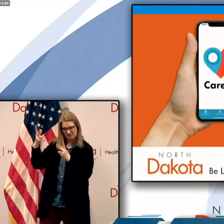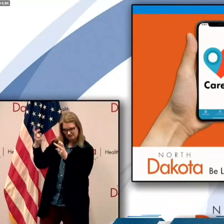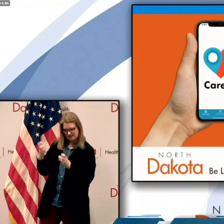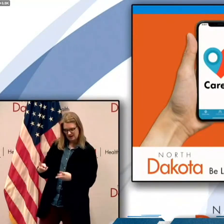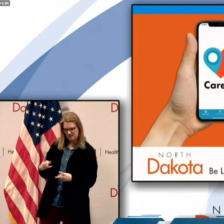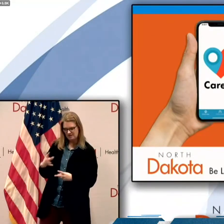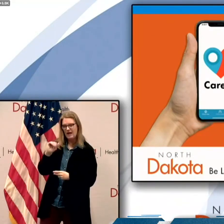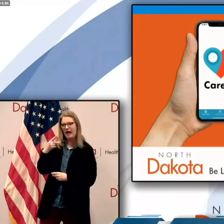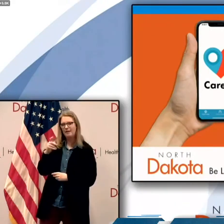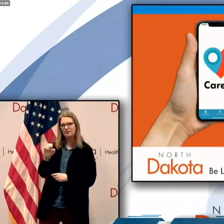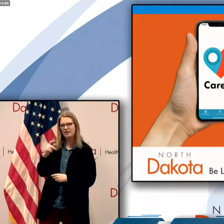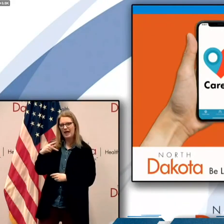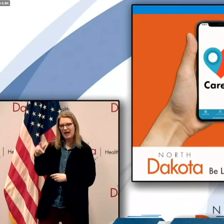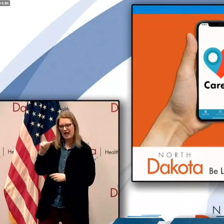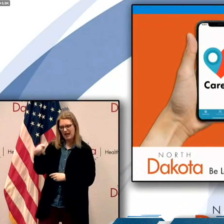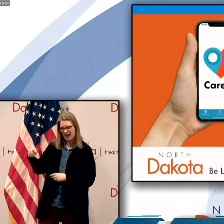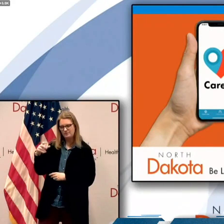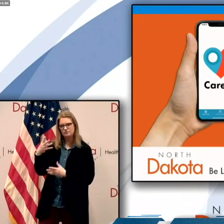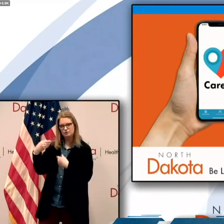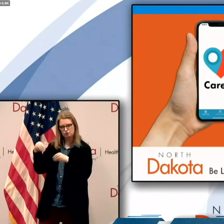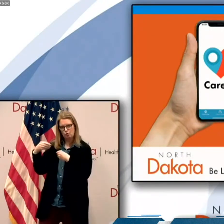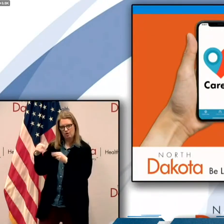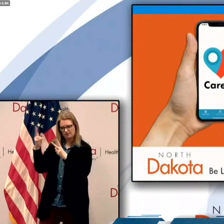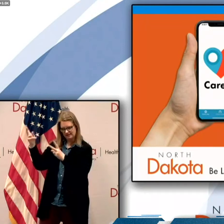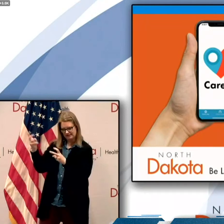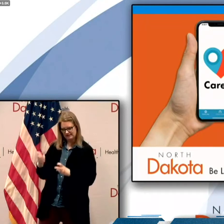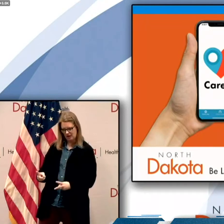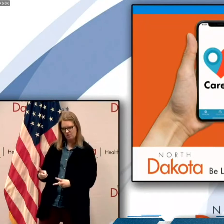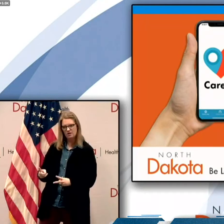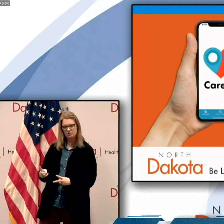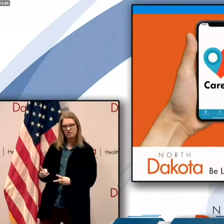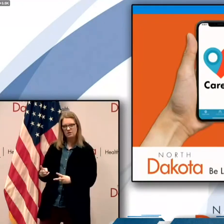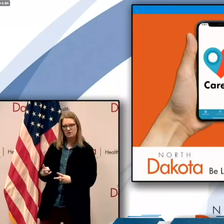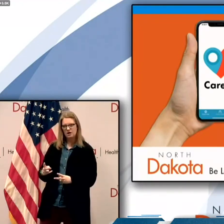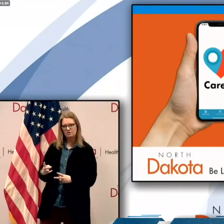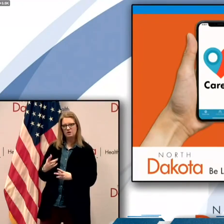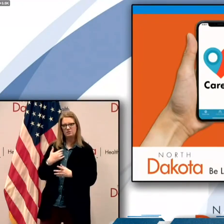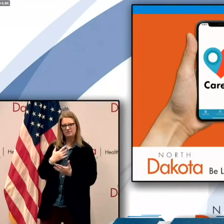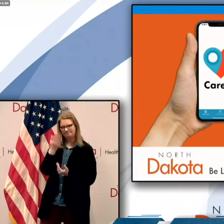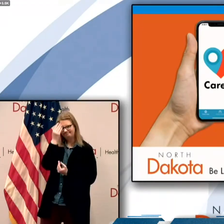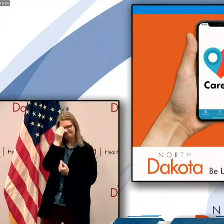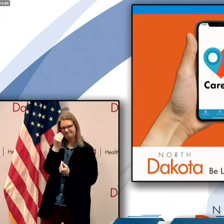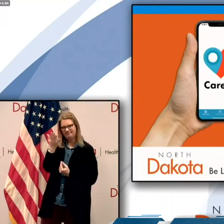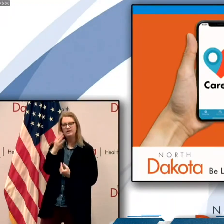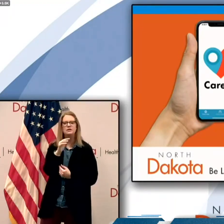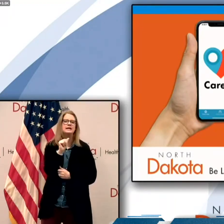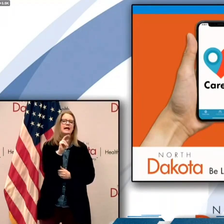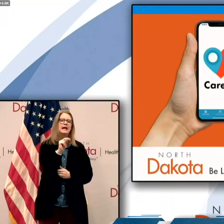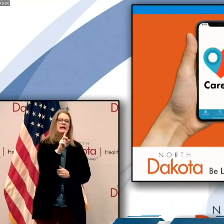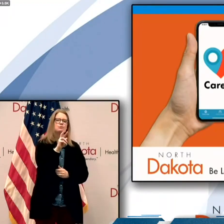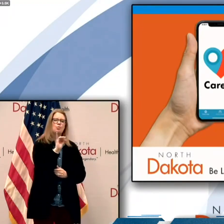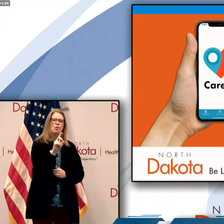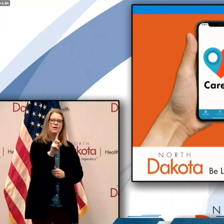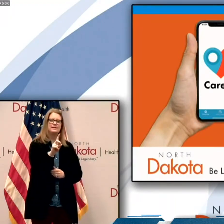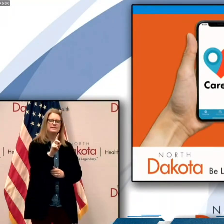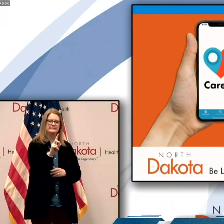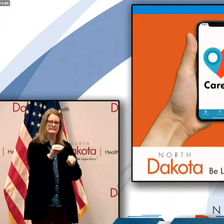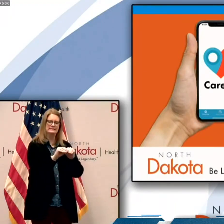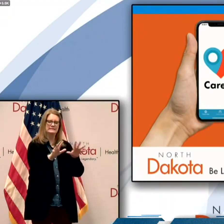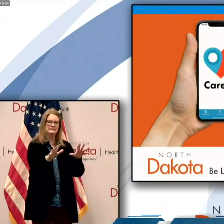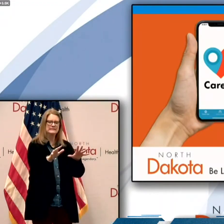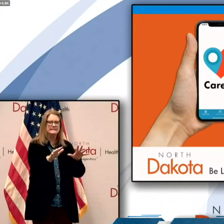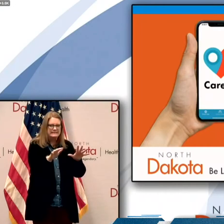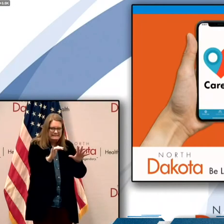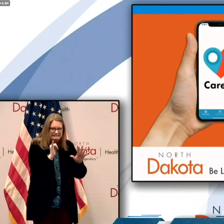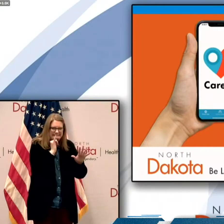App Store, or download it, and we'll keep you posted on the Android release, which has now had a